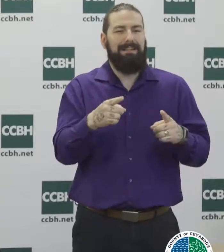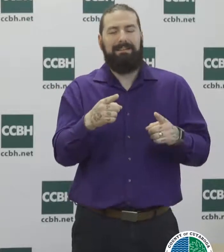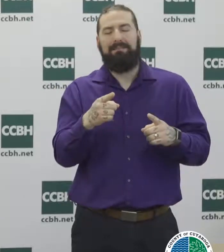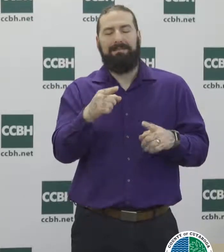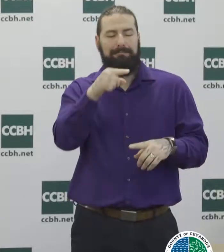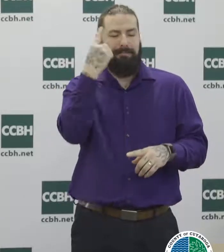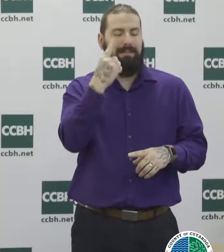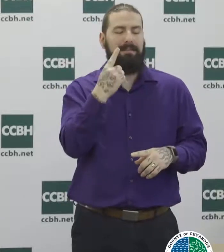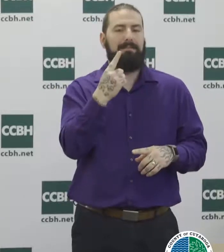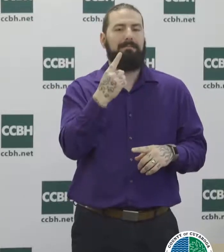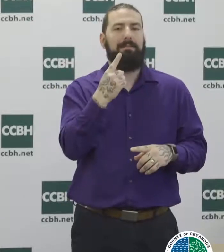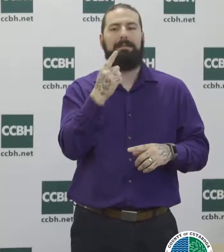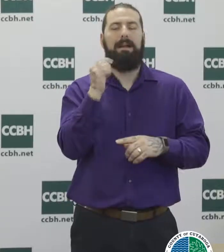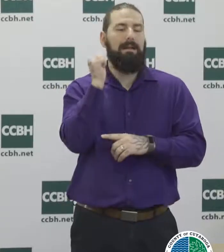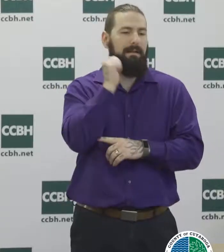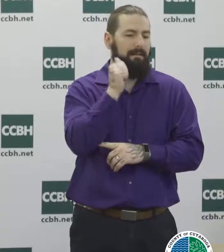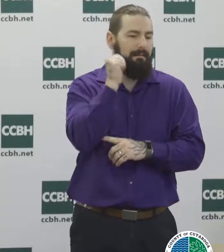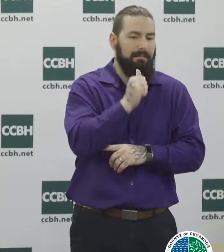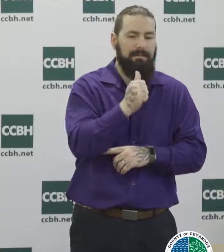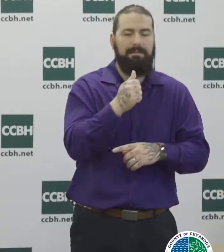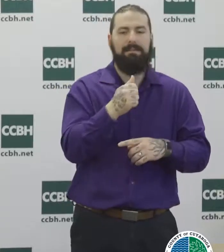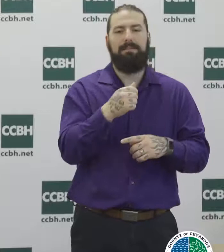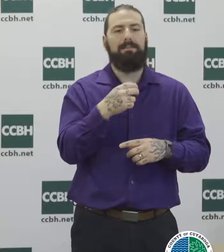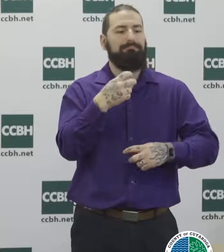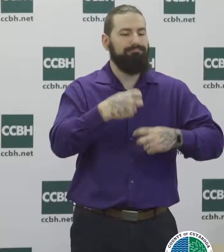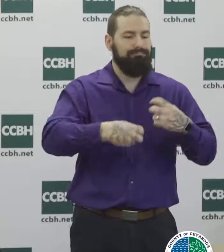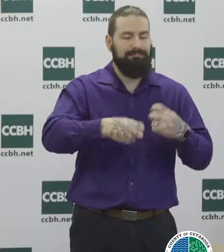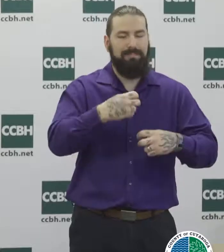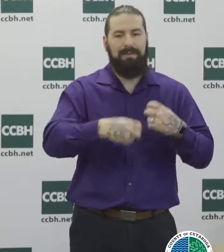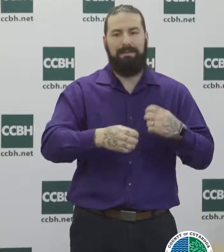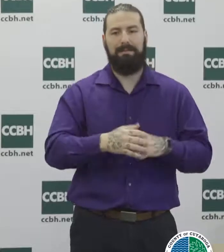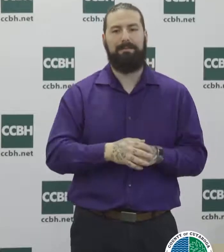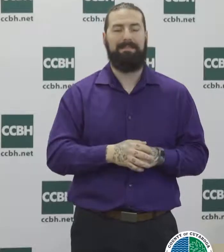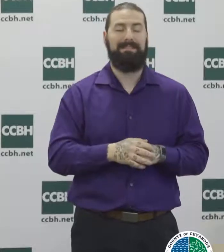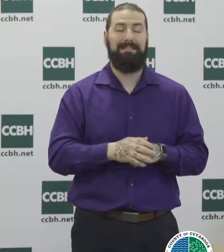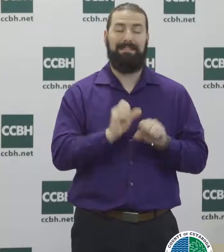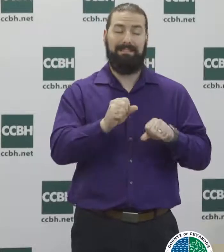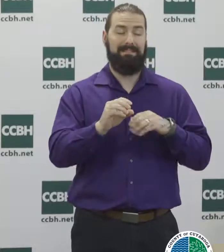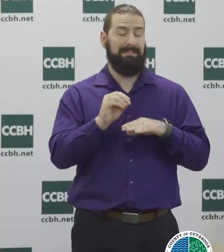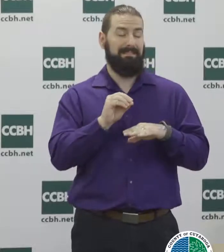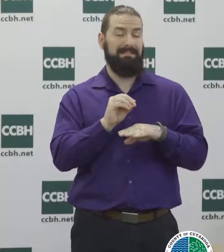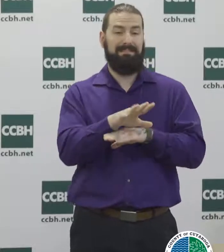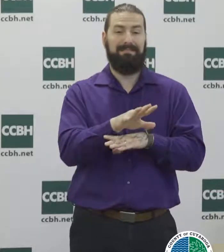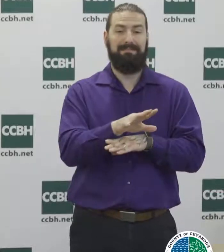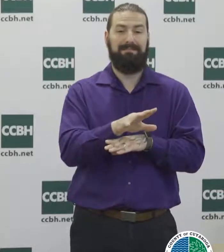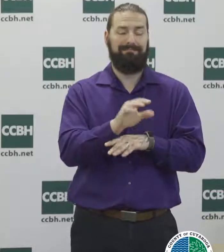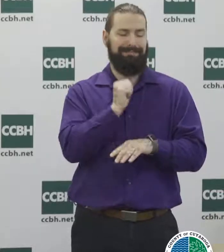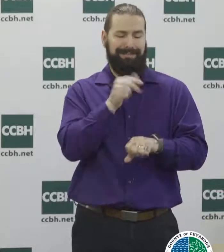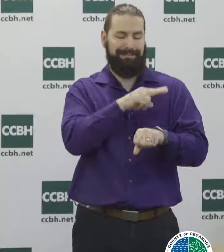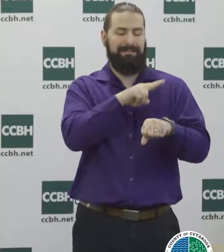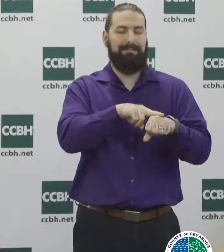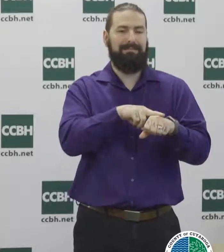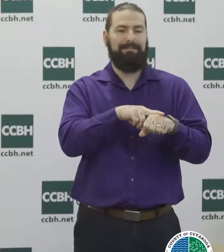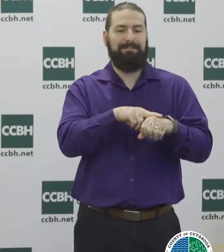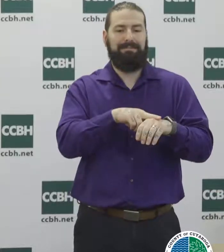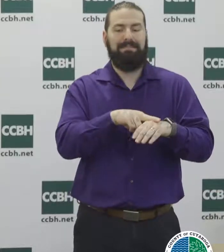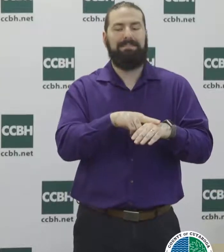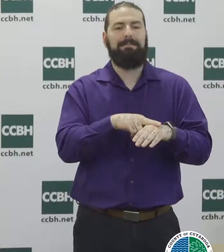on a daily basis. It results in unnatural causes of death that are unfair,